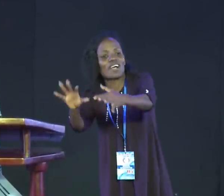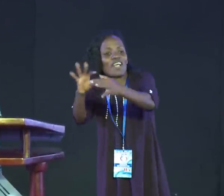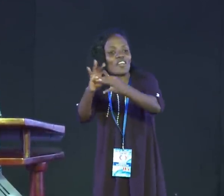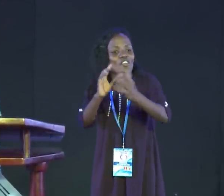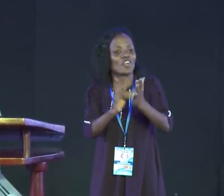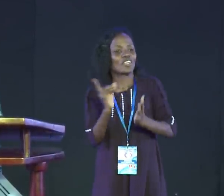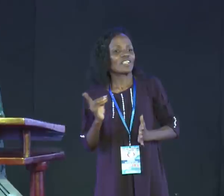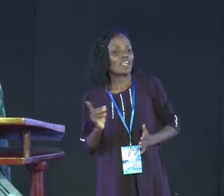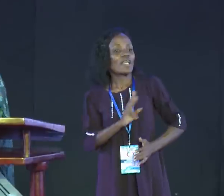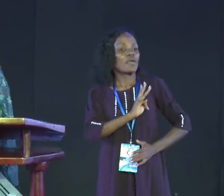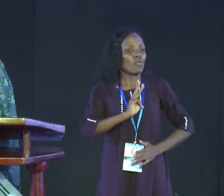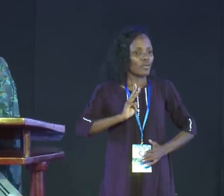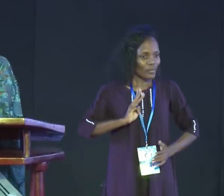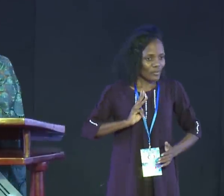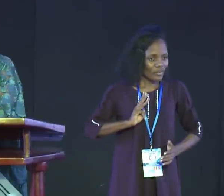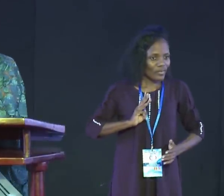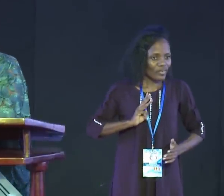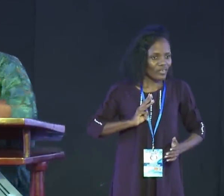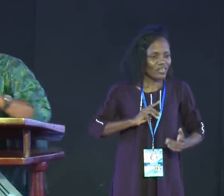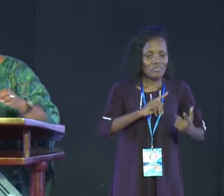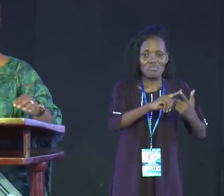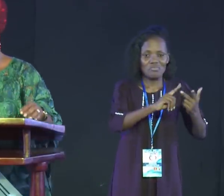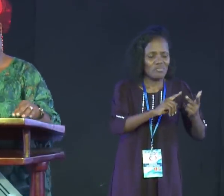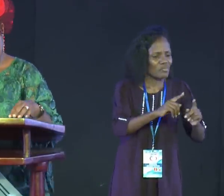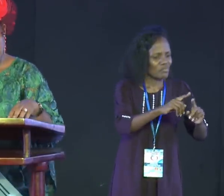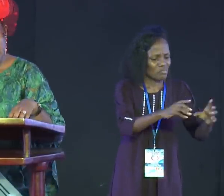joined him, the widows.